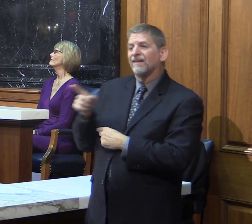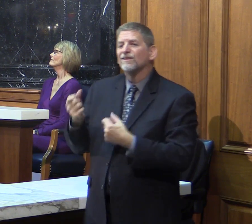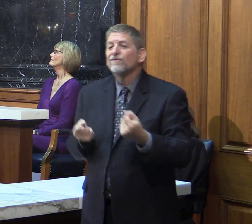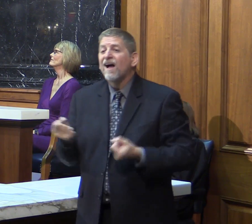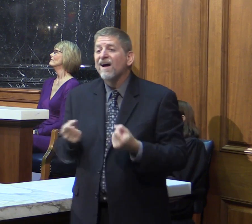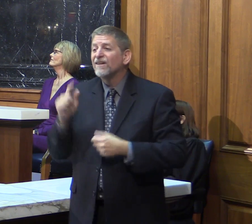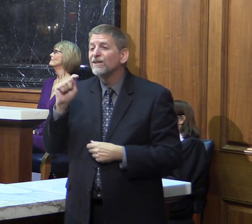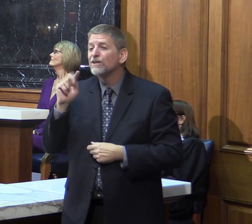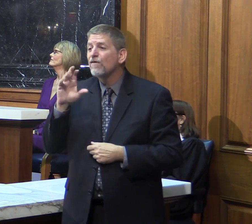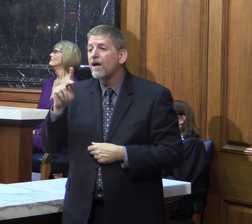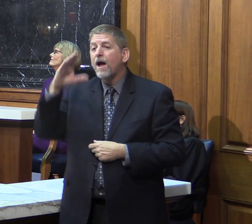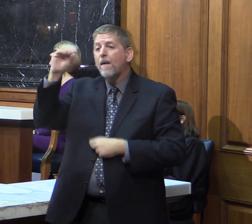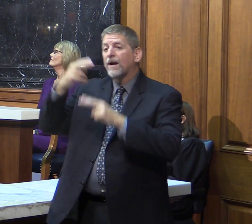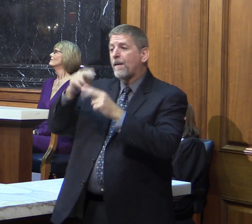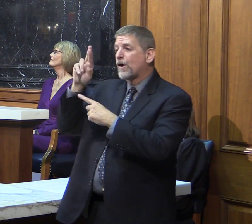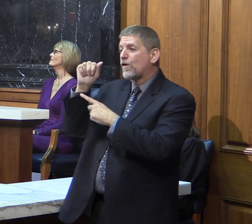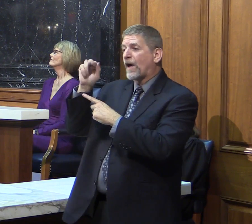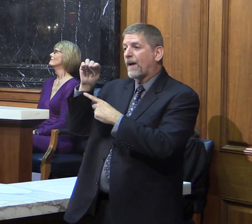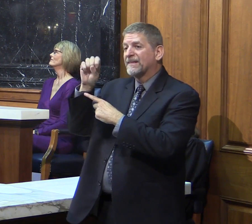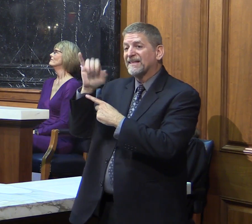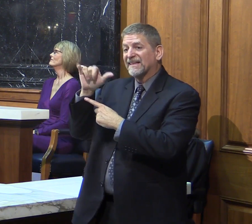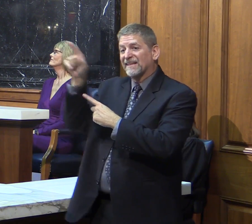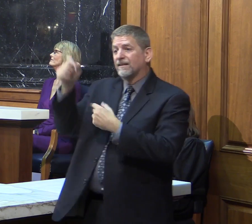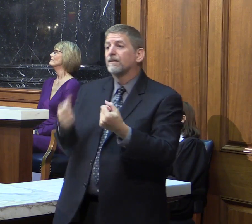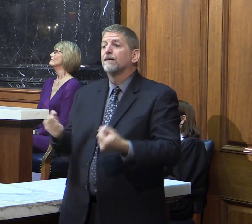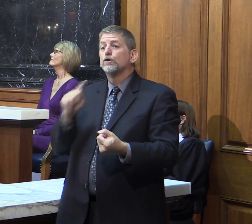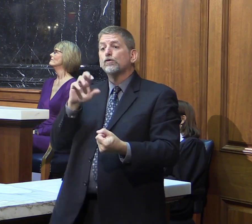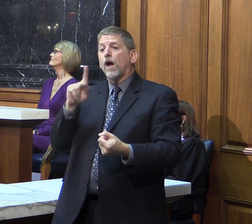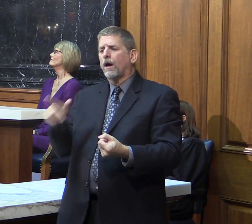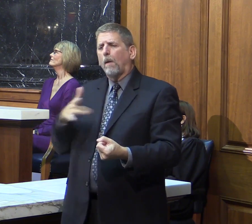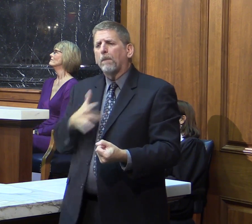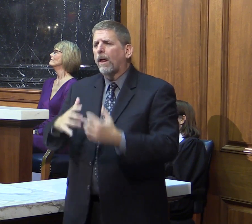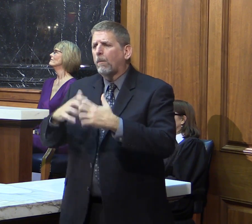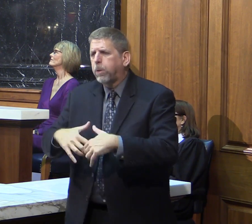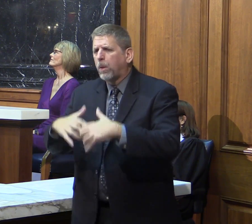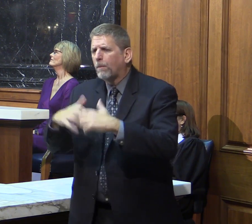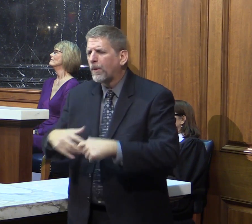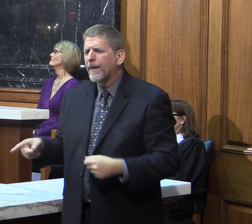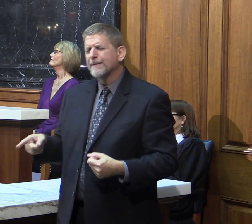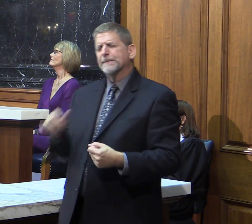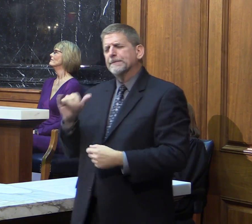trucks kept breaking down, so he created a better oil, which he sold, by the way, in the trunk of his car.